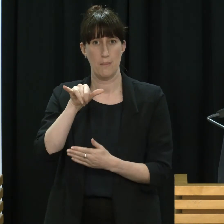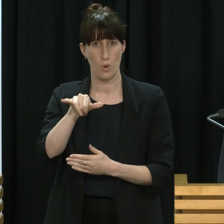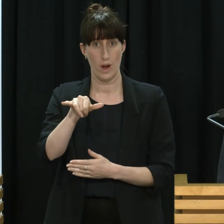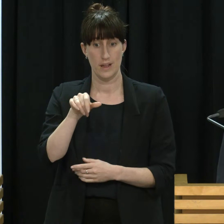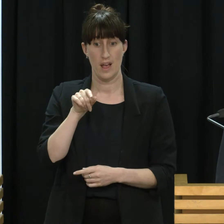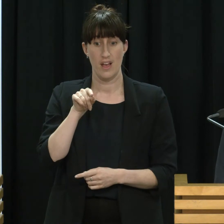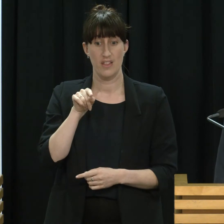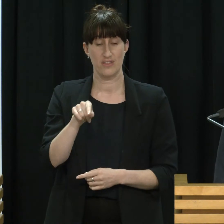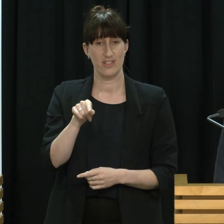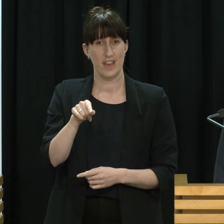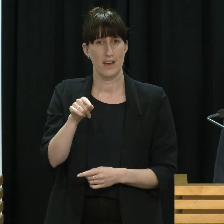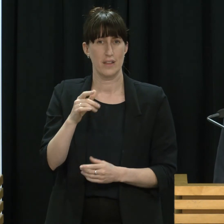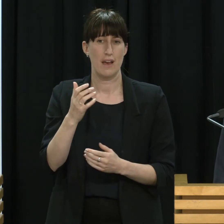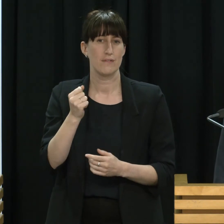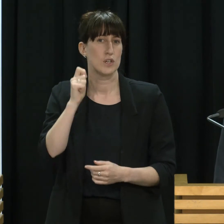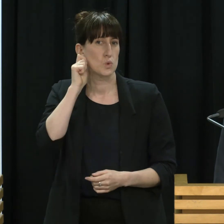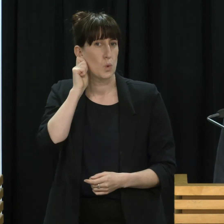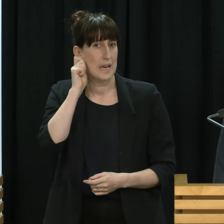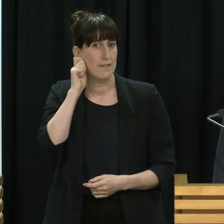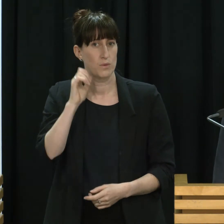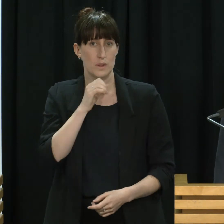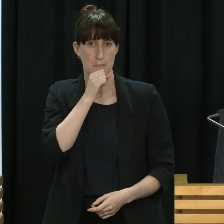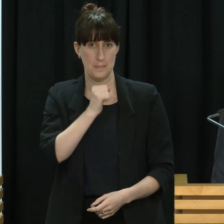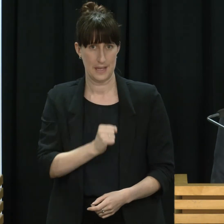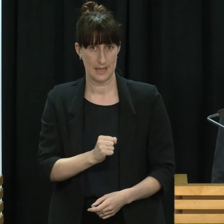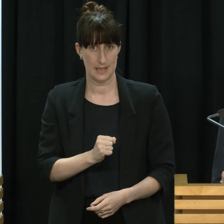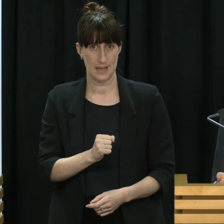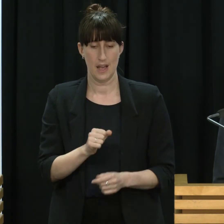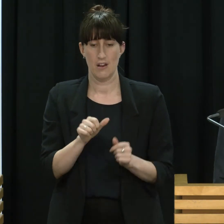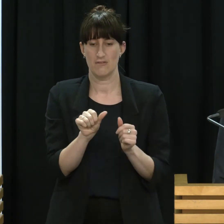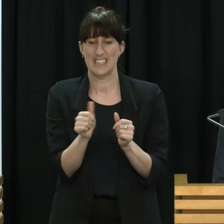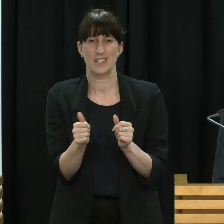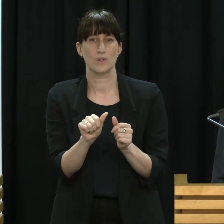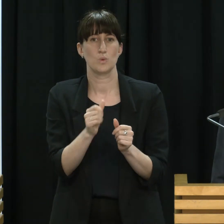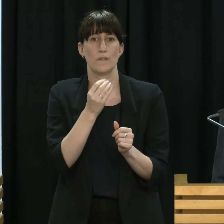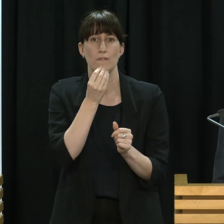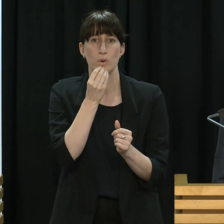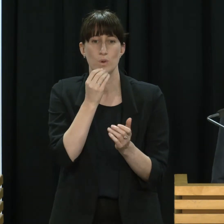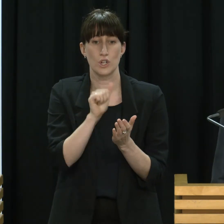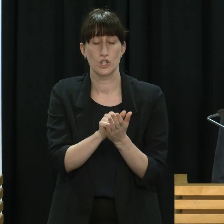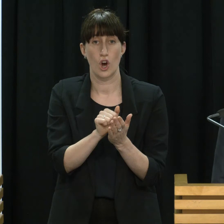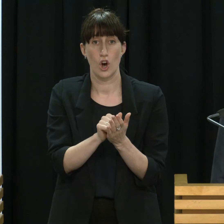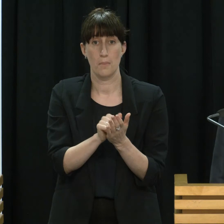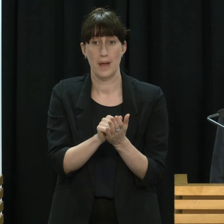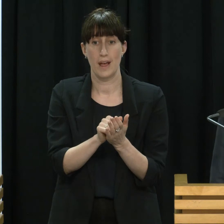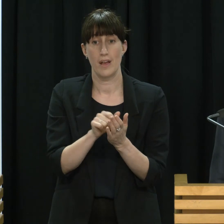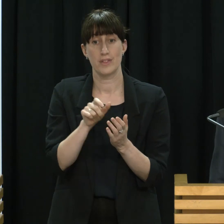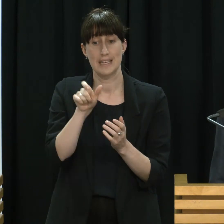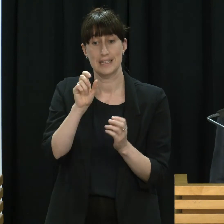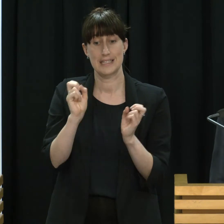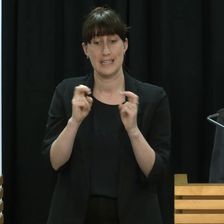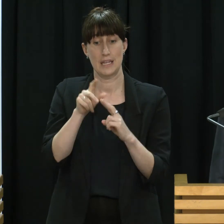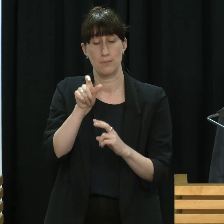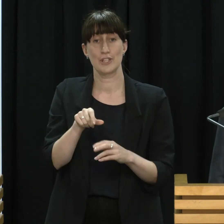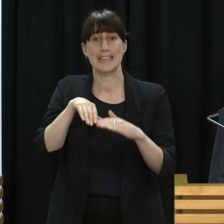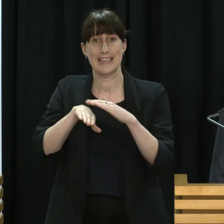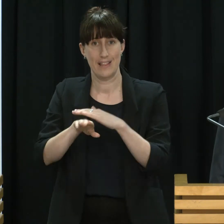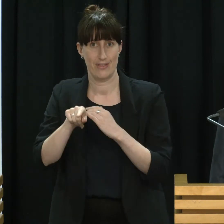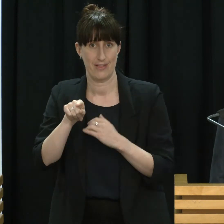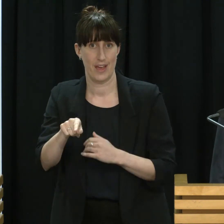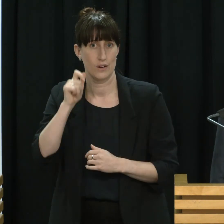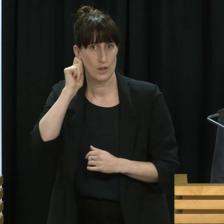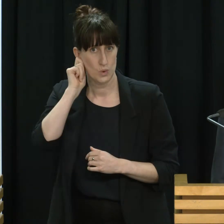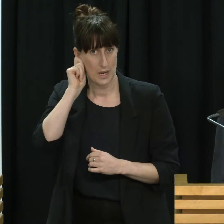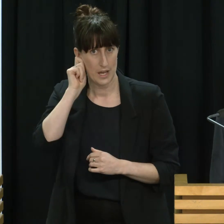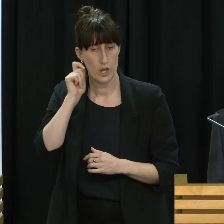at the north end of the main terminal, that's adjacent to the food store, between 9:15 and 9:30 a.m. to isolate